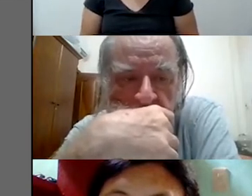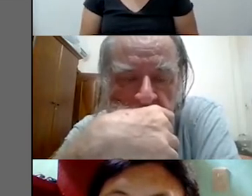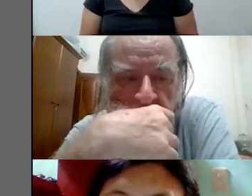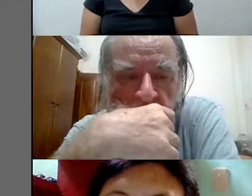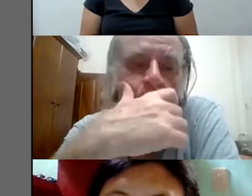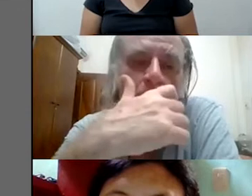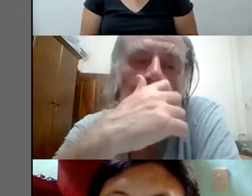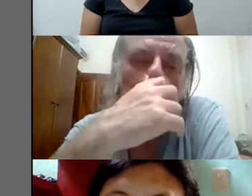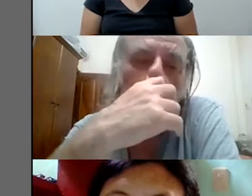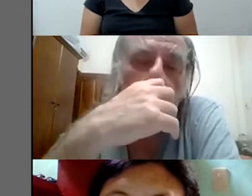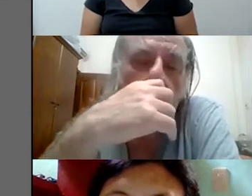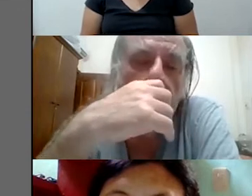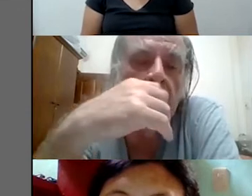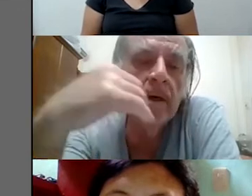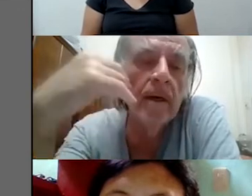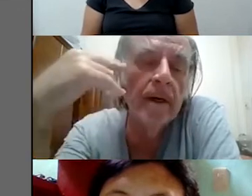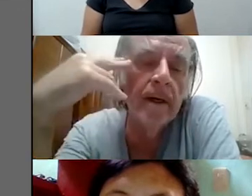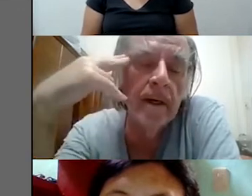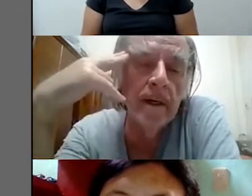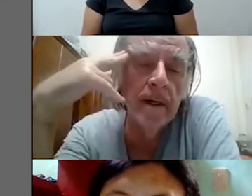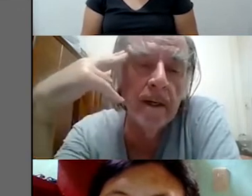So do you want me to put mine up or?